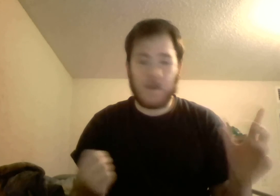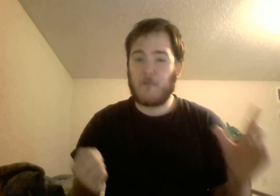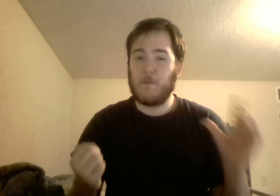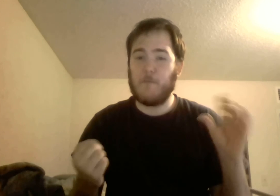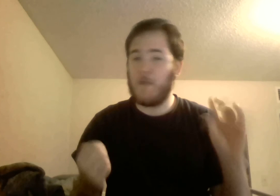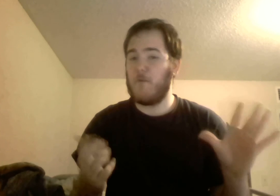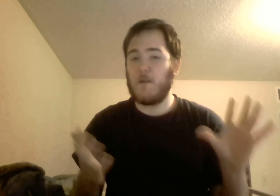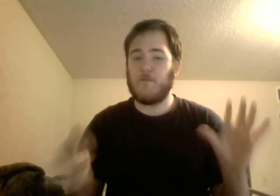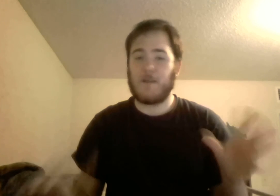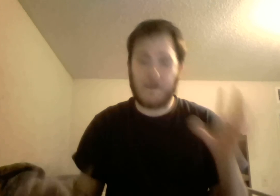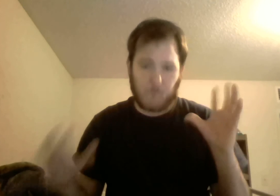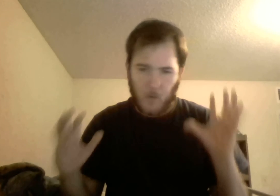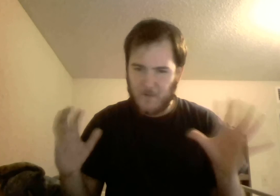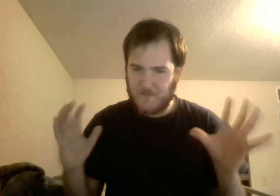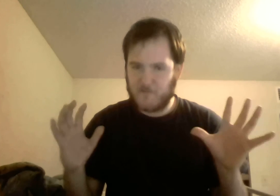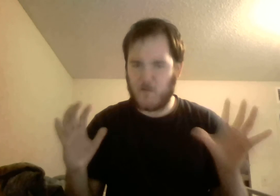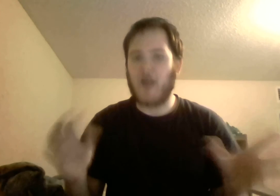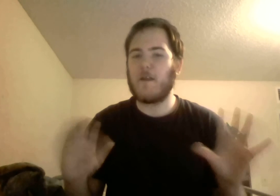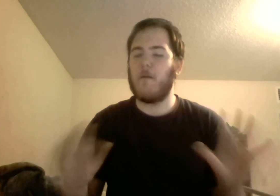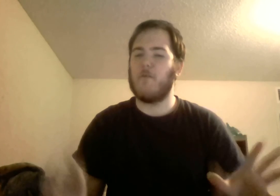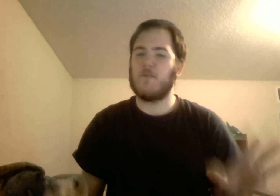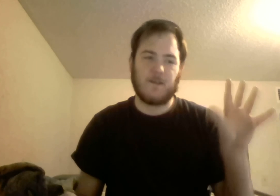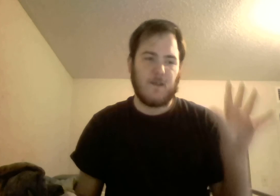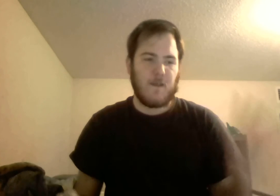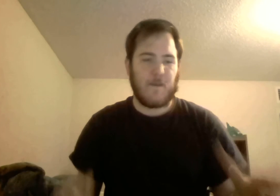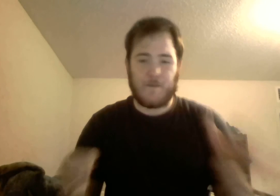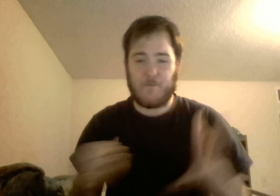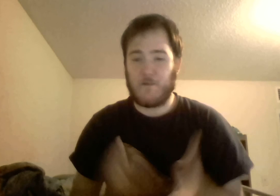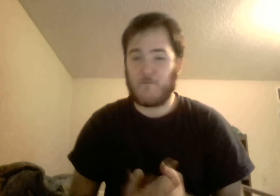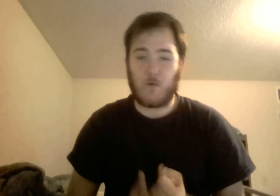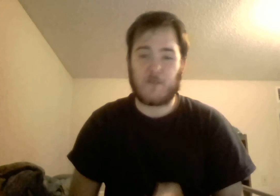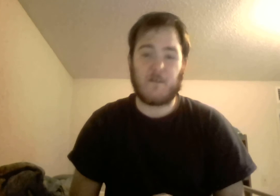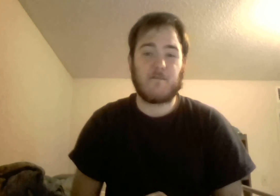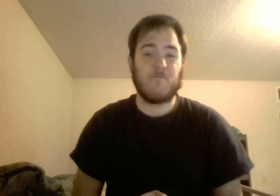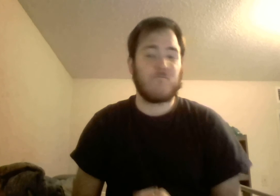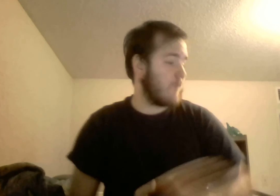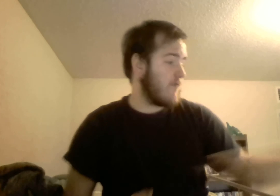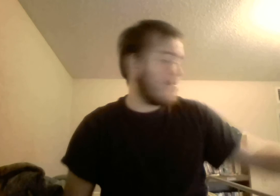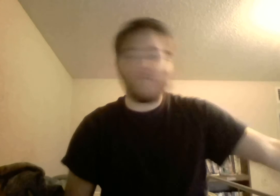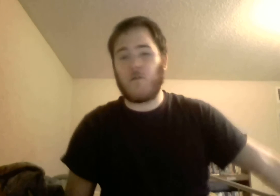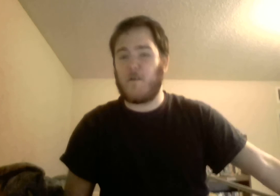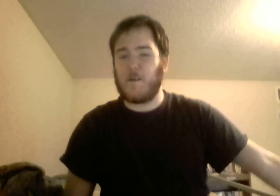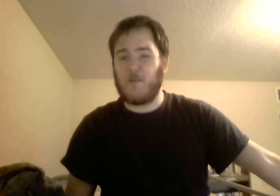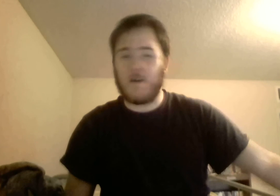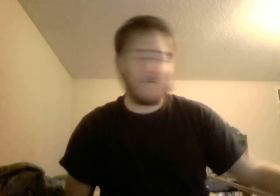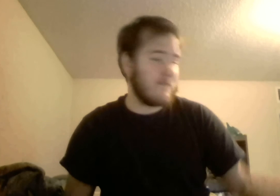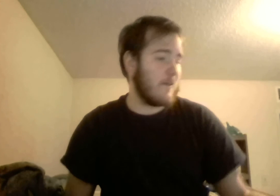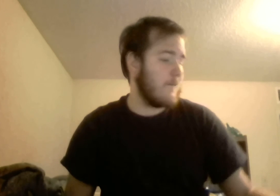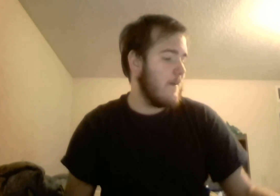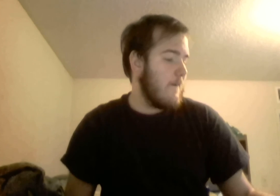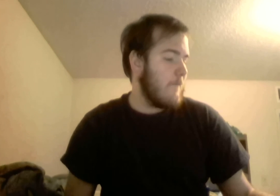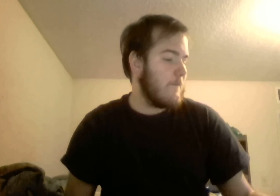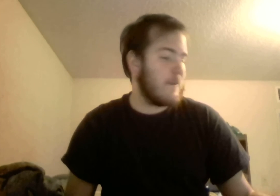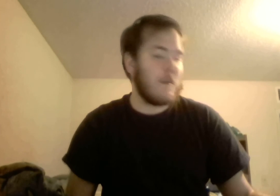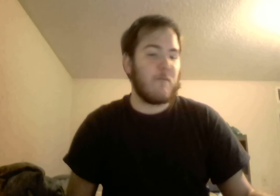will be the main one I'll be doing. I want to try some others, and if you can phone suggestions, for sure, I already watched, you know. Yeah,